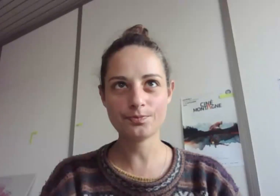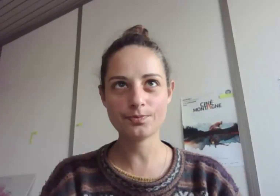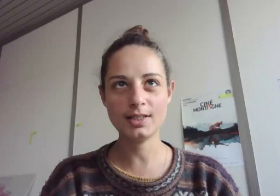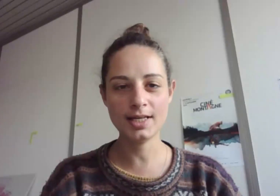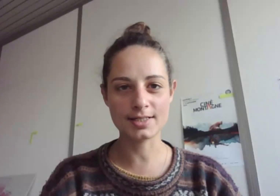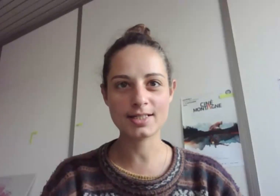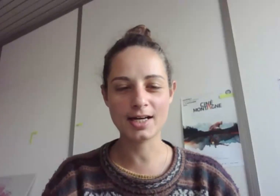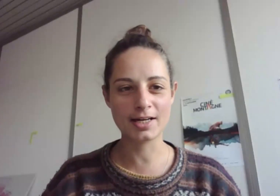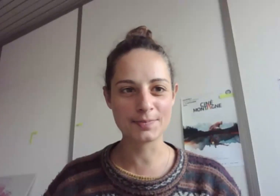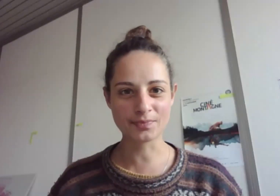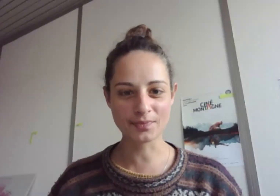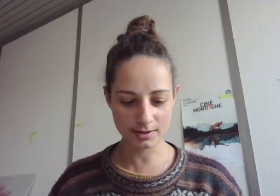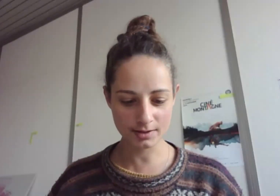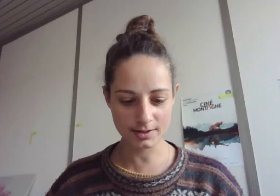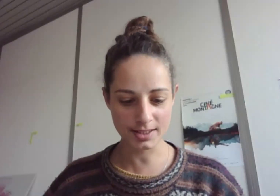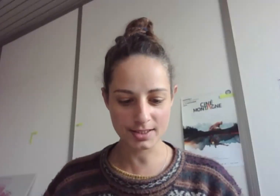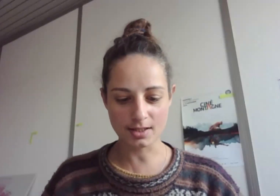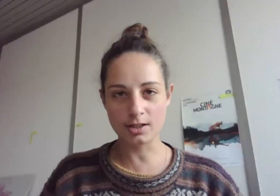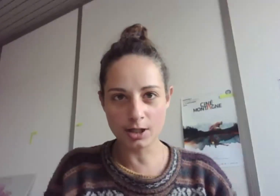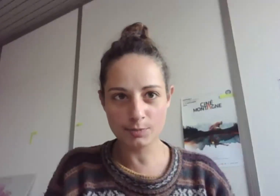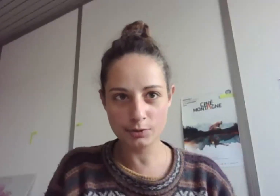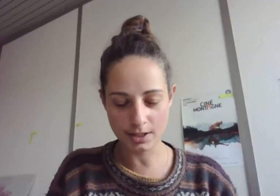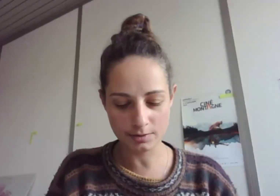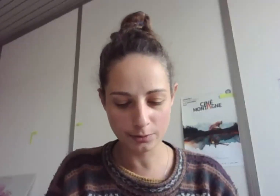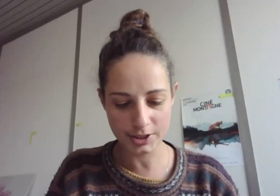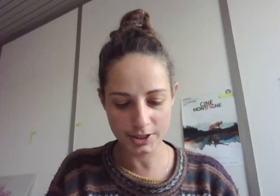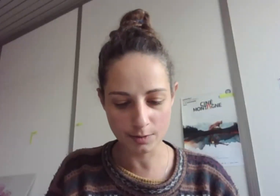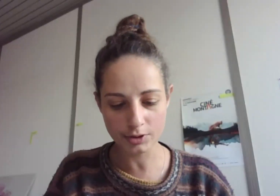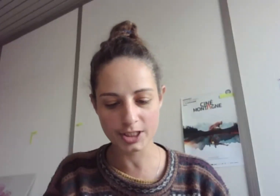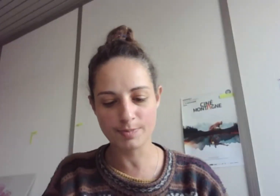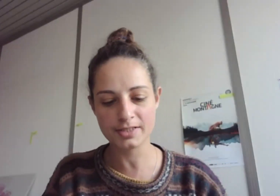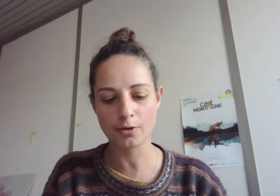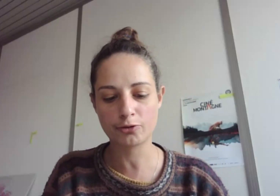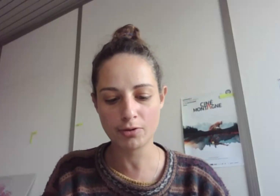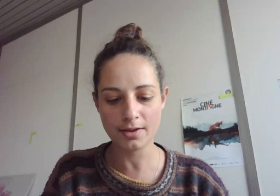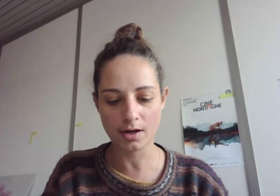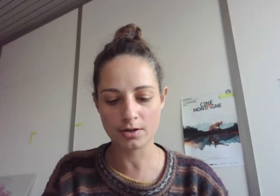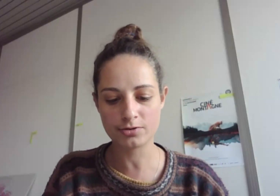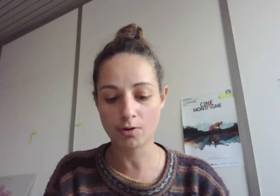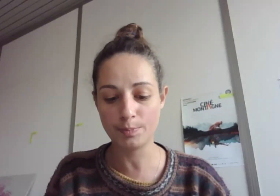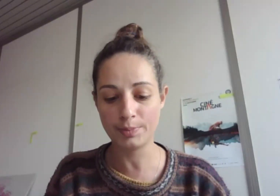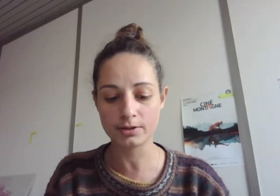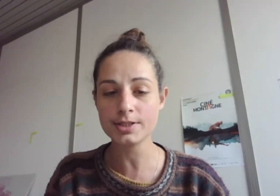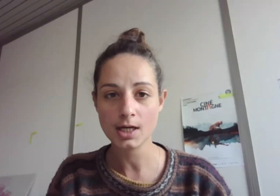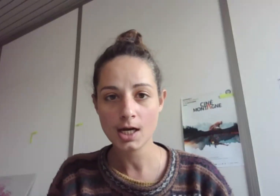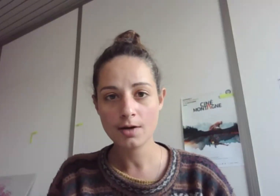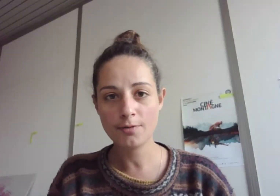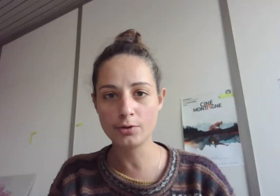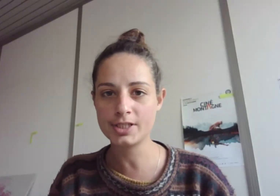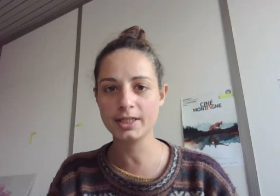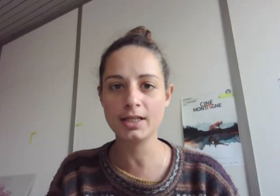So yes, this Grenoble 2040 approach is based on three strong